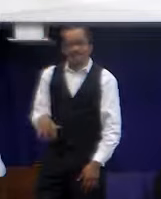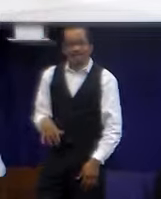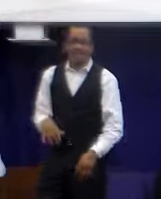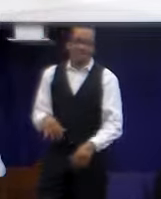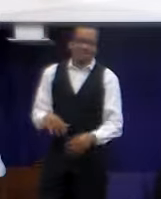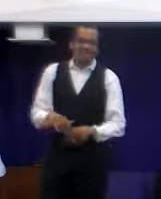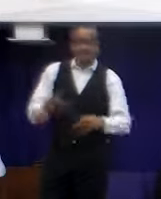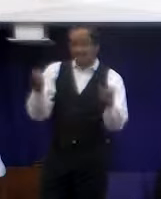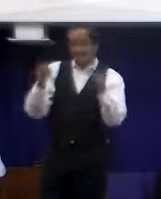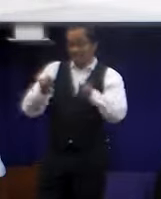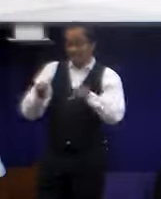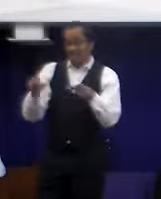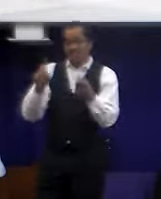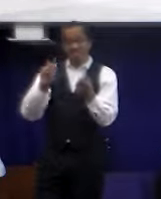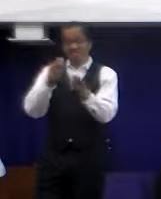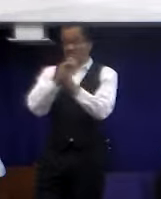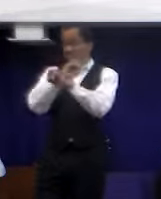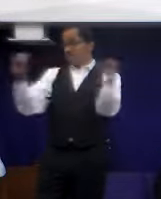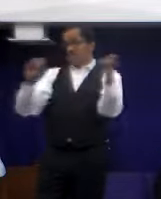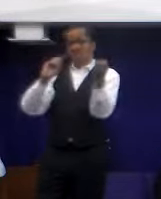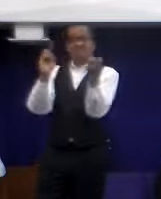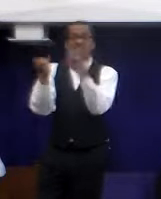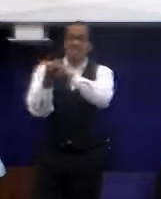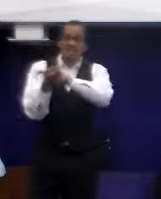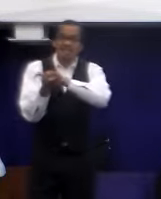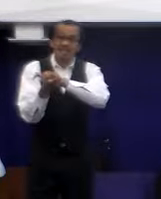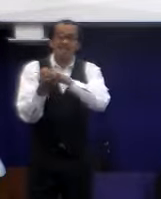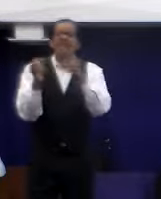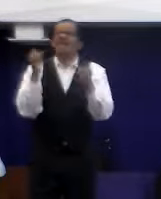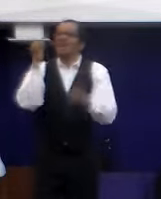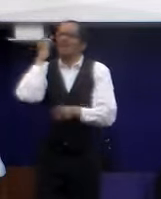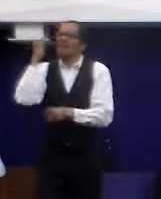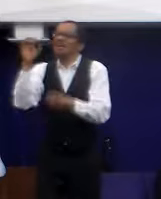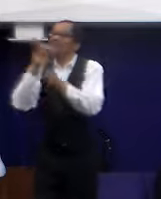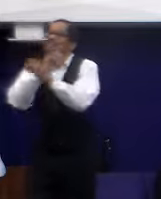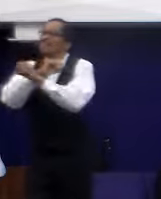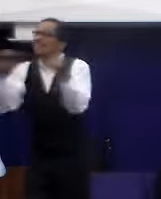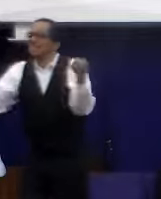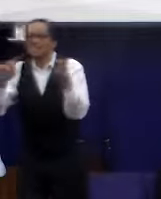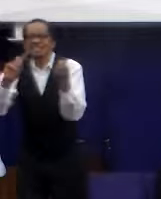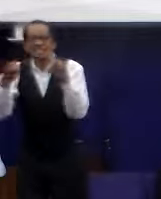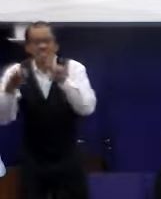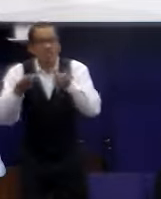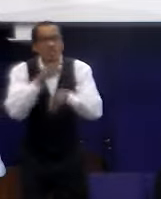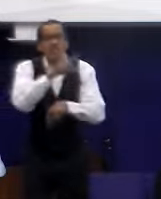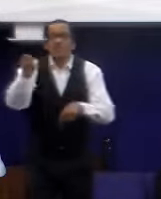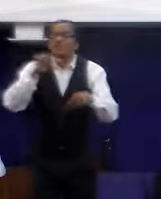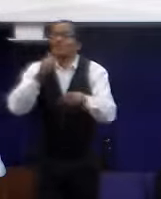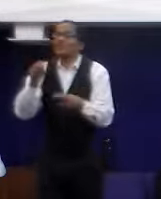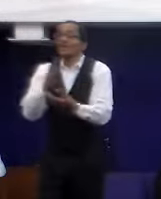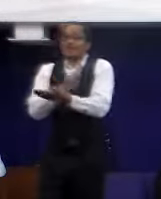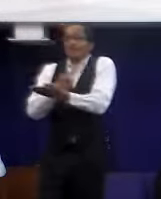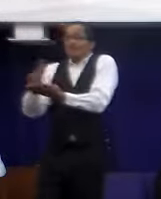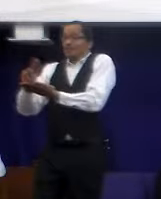church. Nothing changed. Wow. If nothing is changing, then you are not using the word of God. That's right. So nothing's